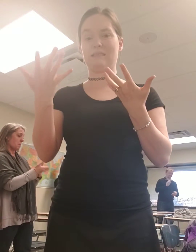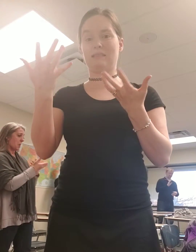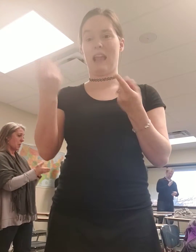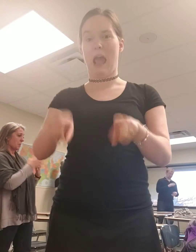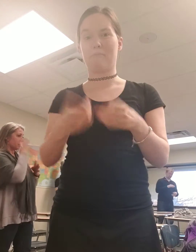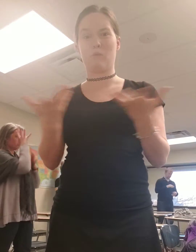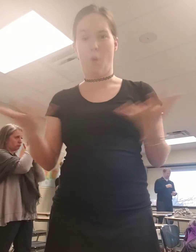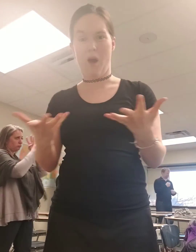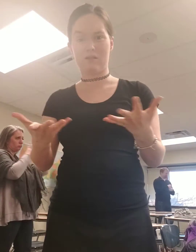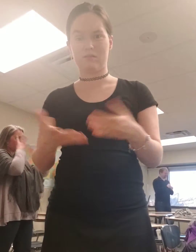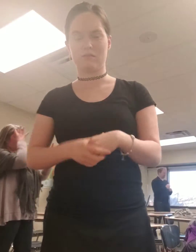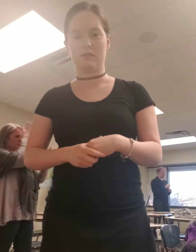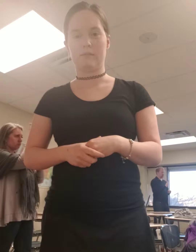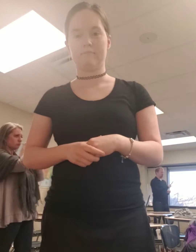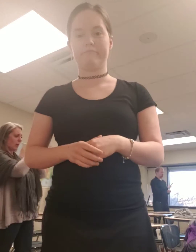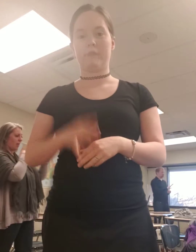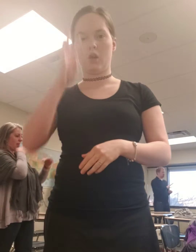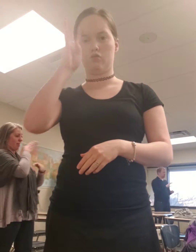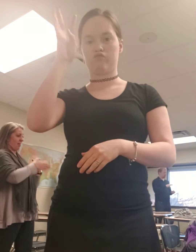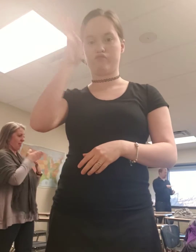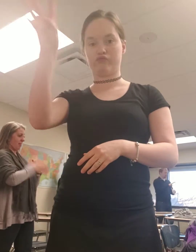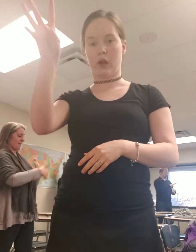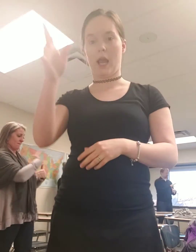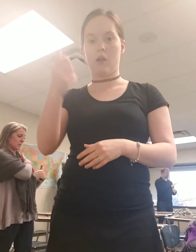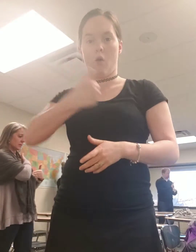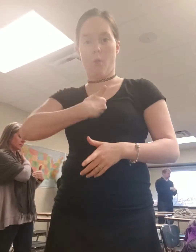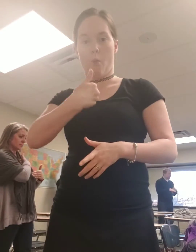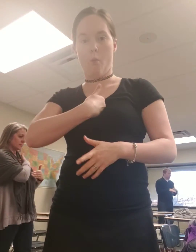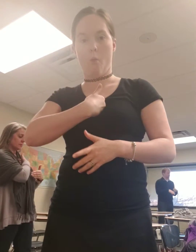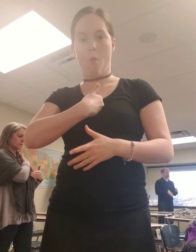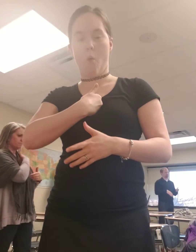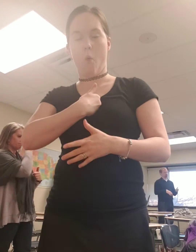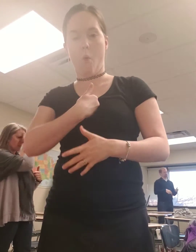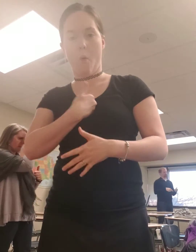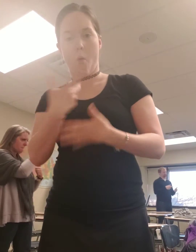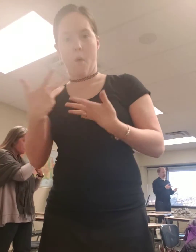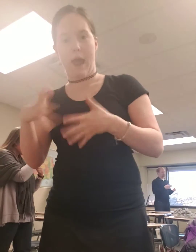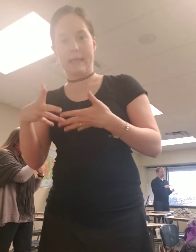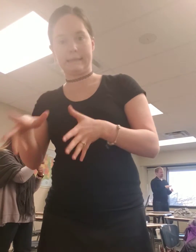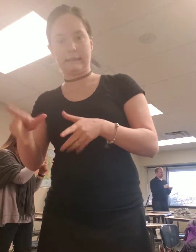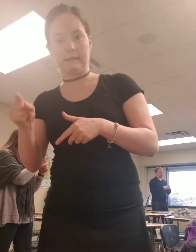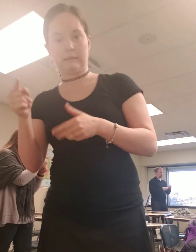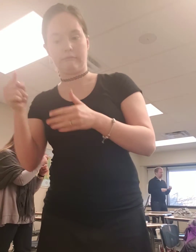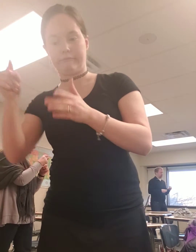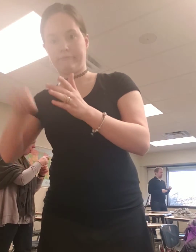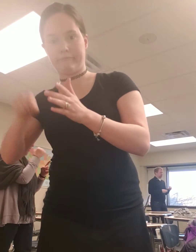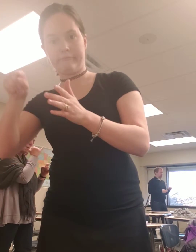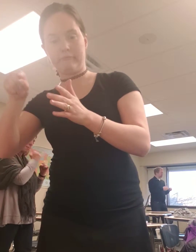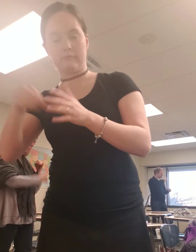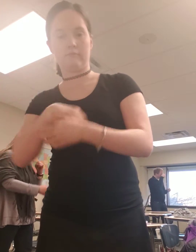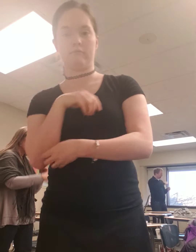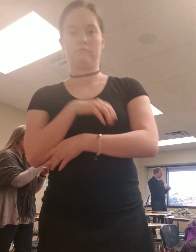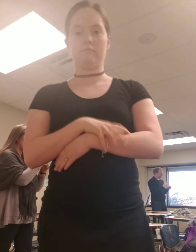Okay, does anybody know that word that he left you on? There's a word. At the end of the story, he left you what it's